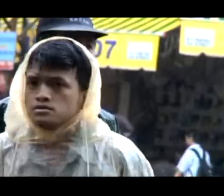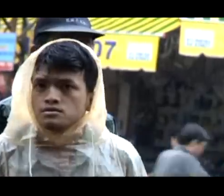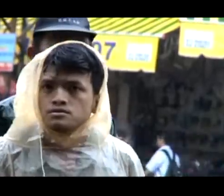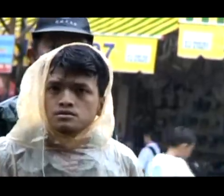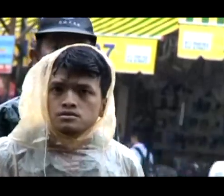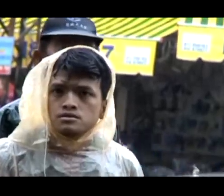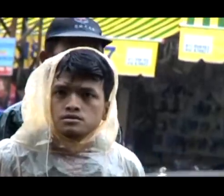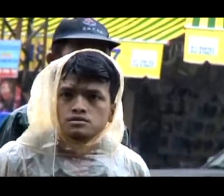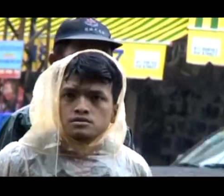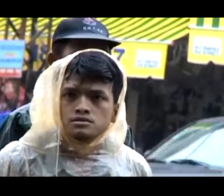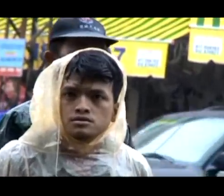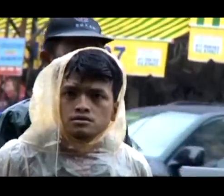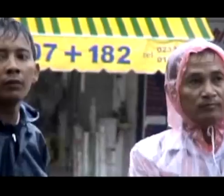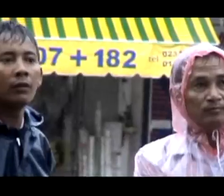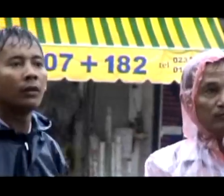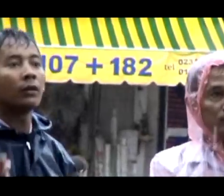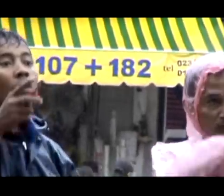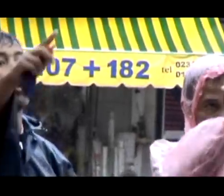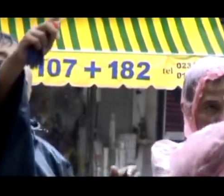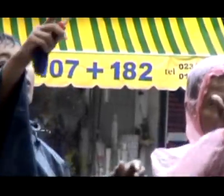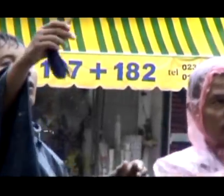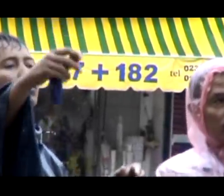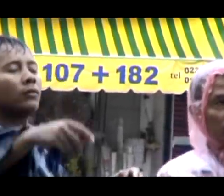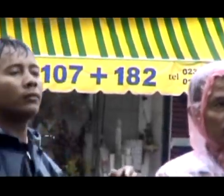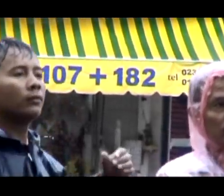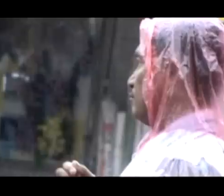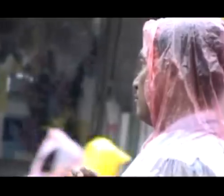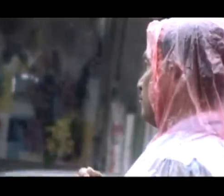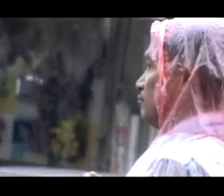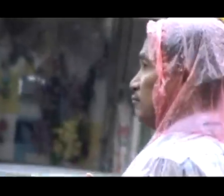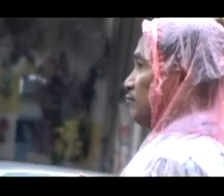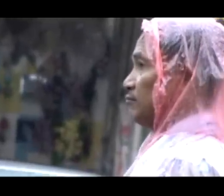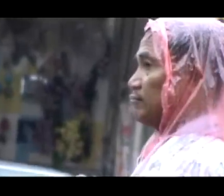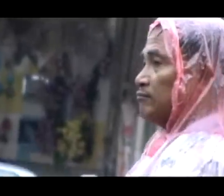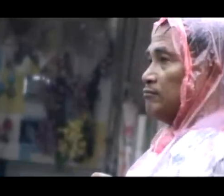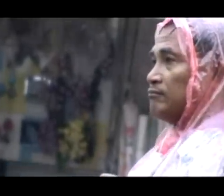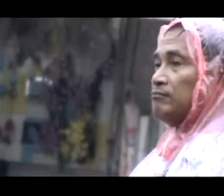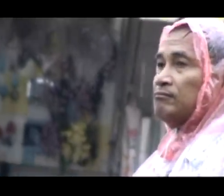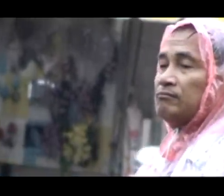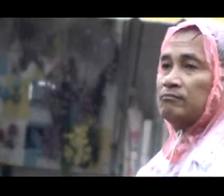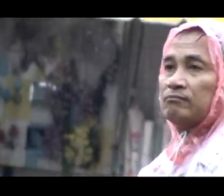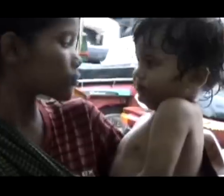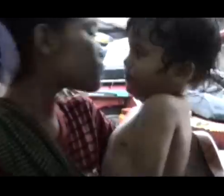You may use, you may justify it by saying, oh, that we're protecting ourselves, but that's not the reason, that's the